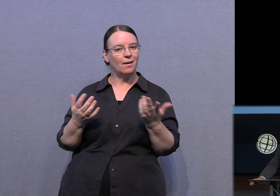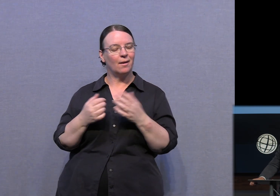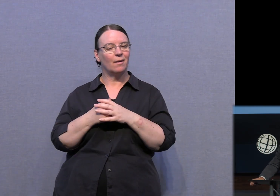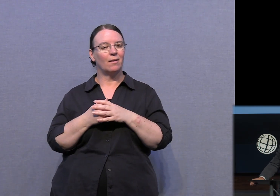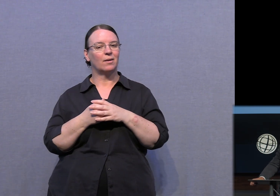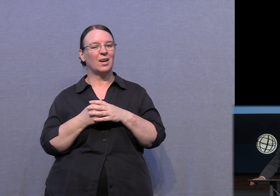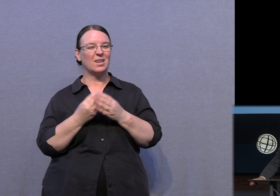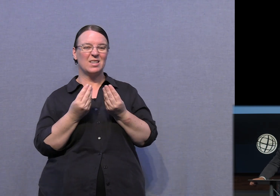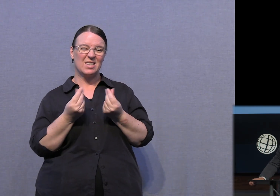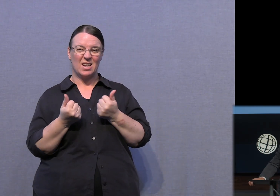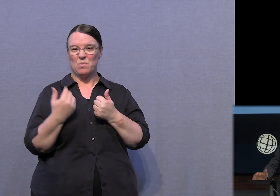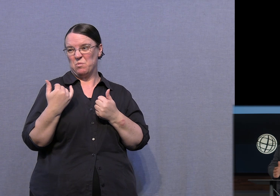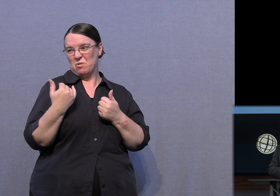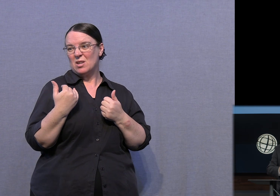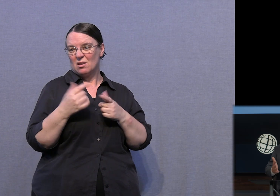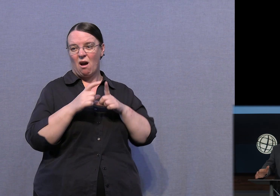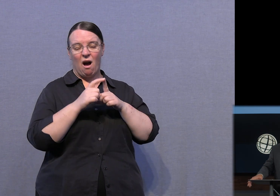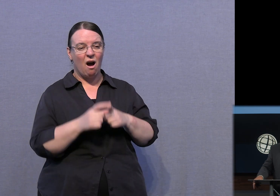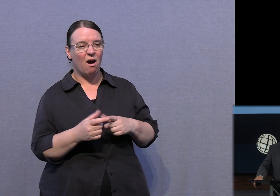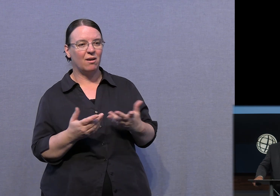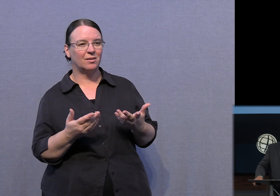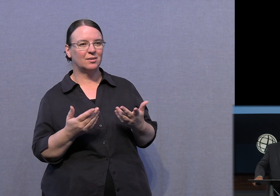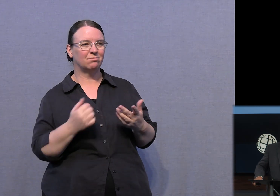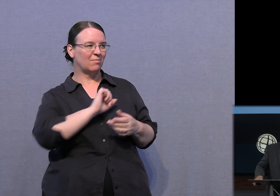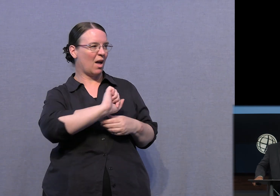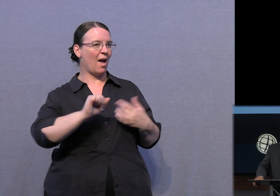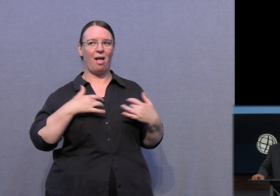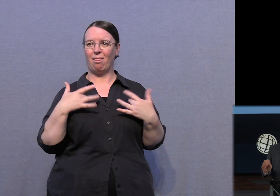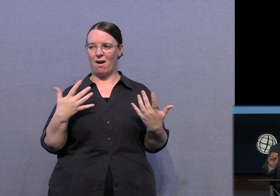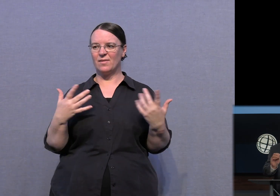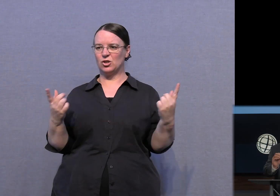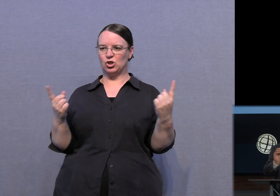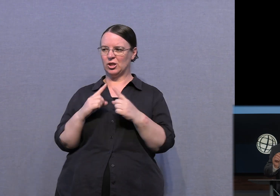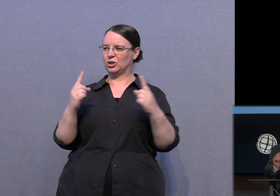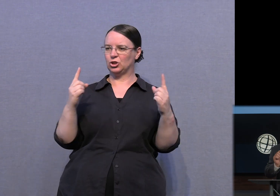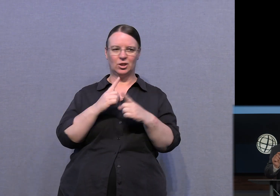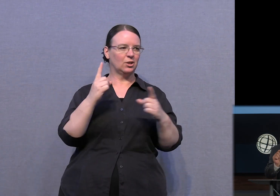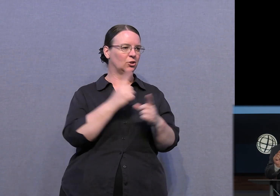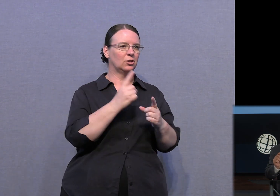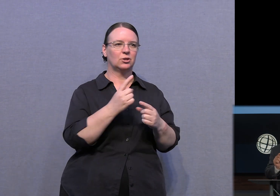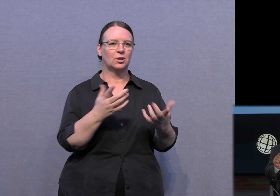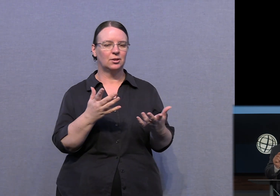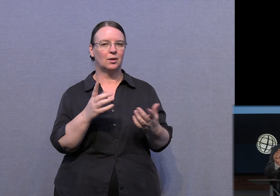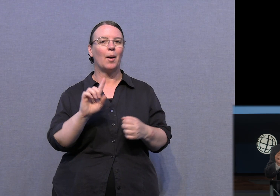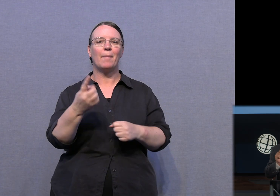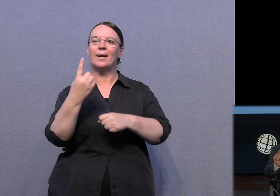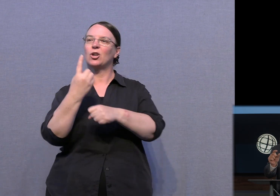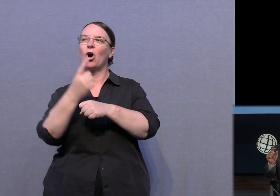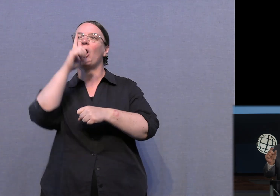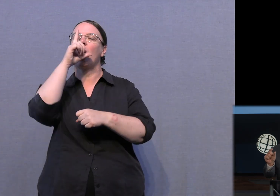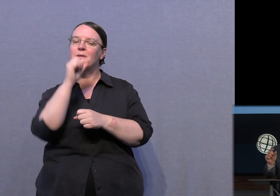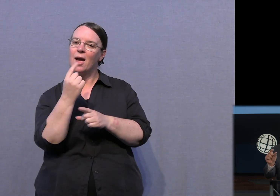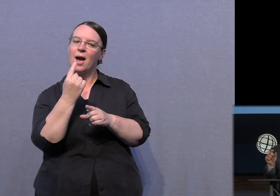through lately, we've had to make so many adjustments, but yet God can speak in